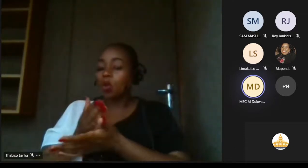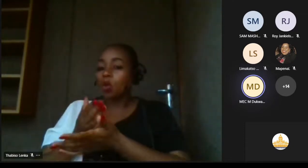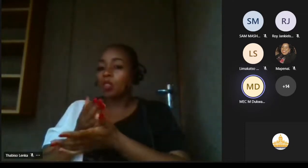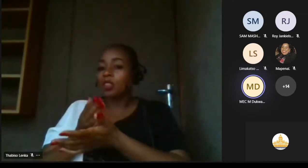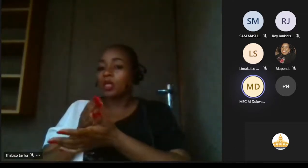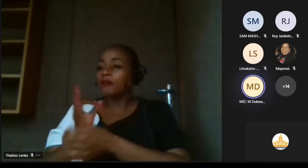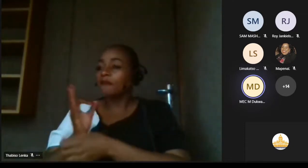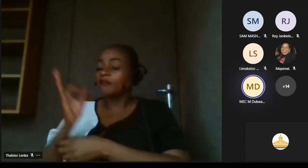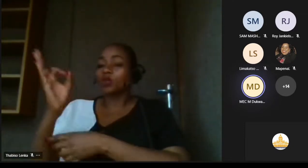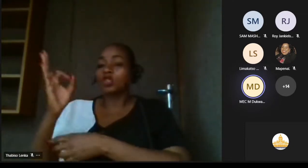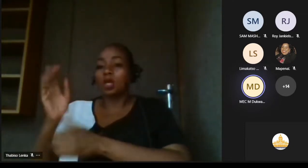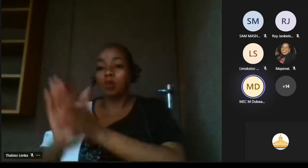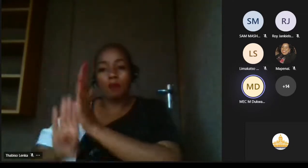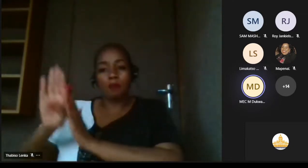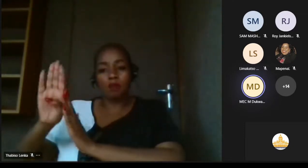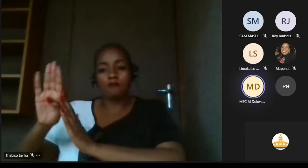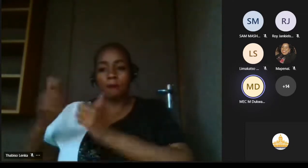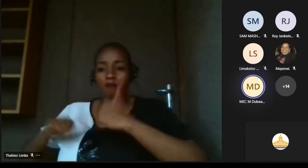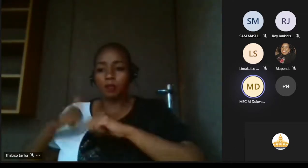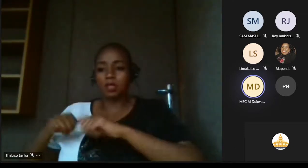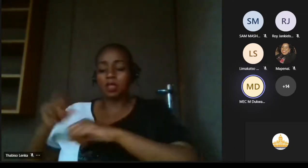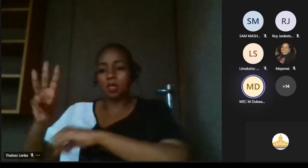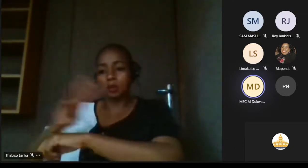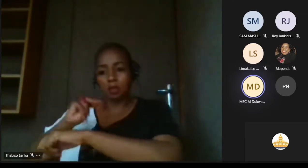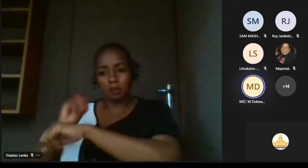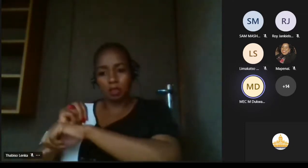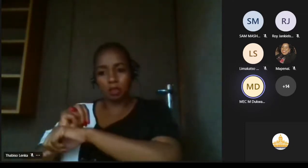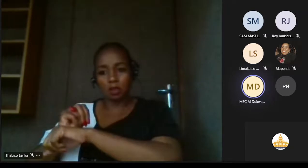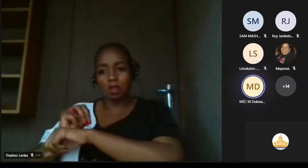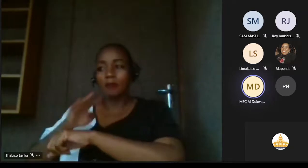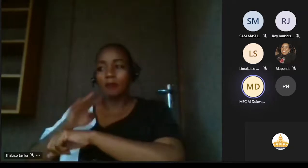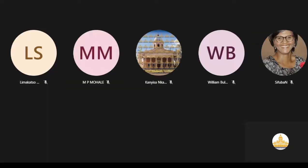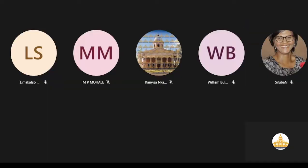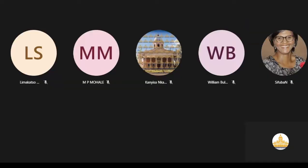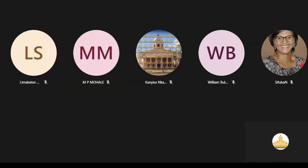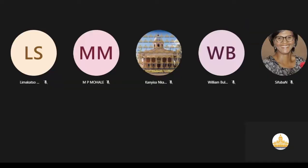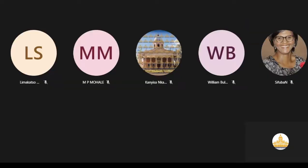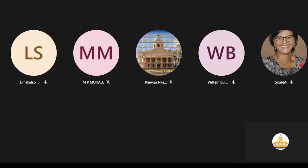for improved performance of our municipalities. The success or otherwise